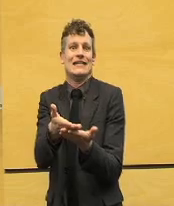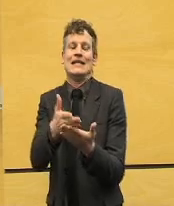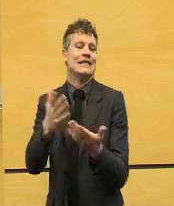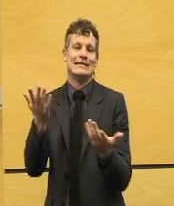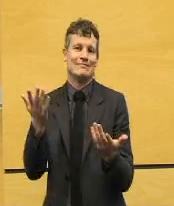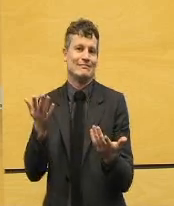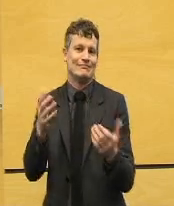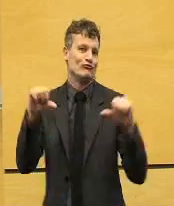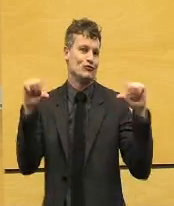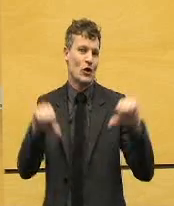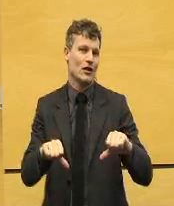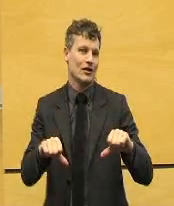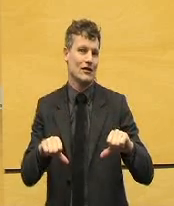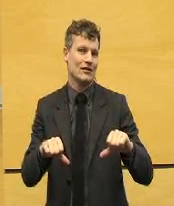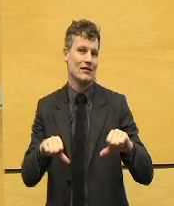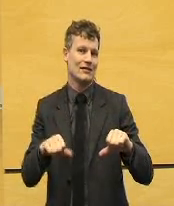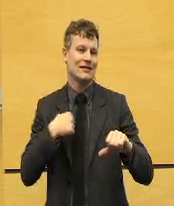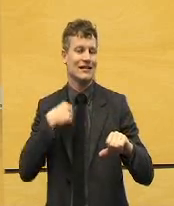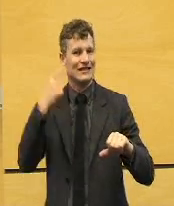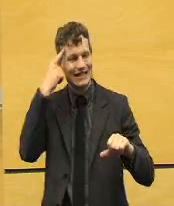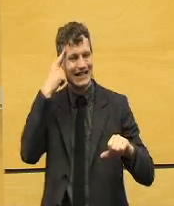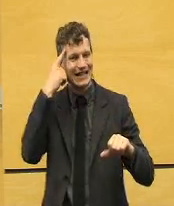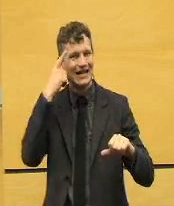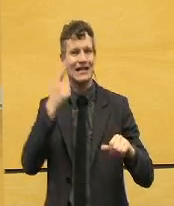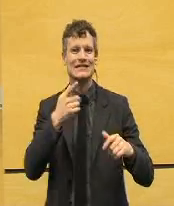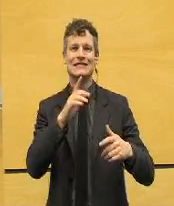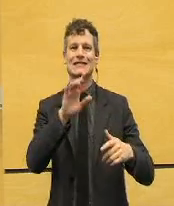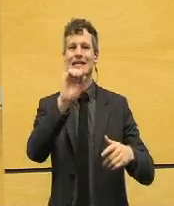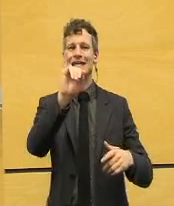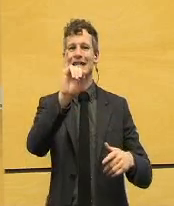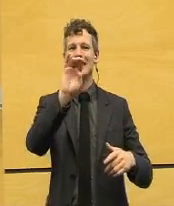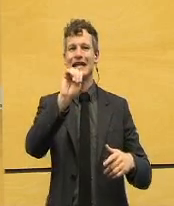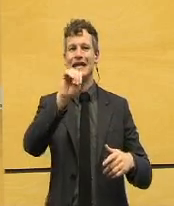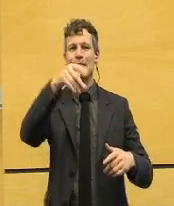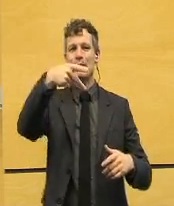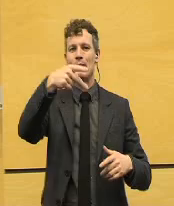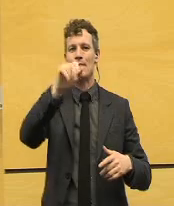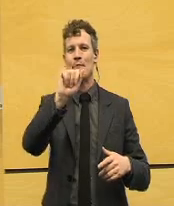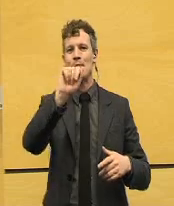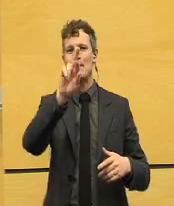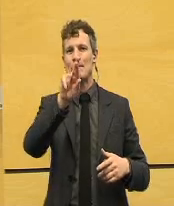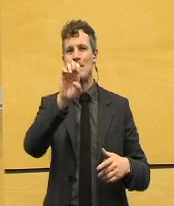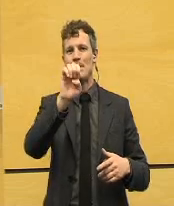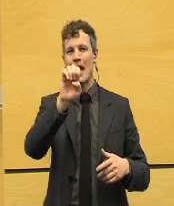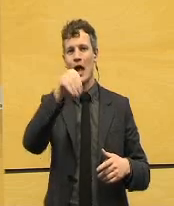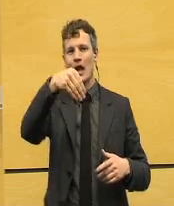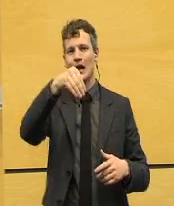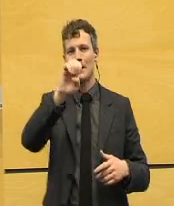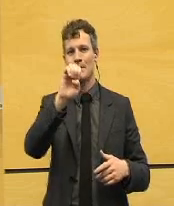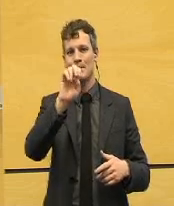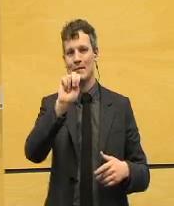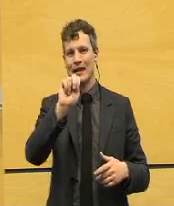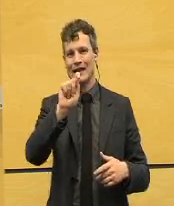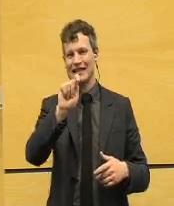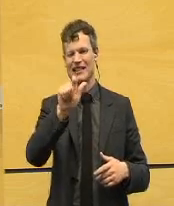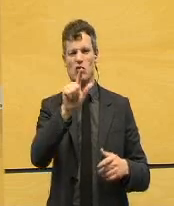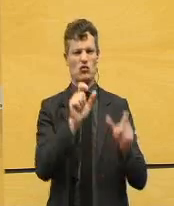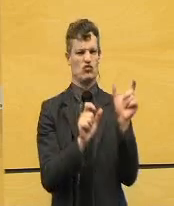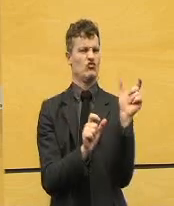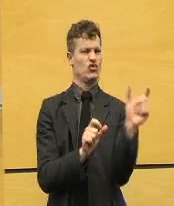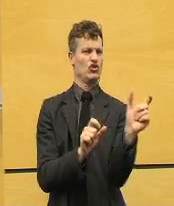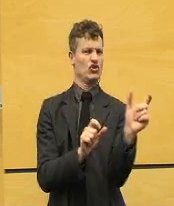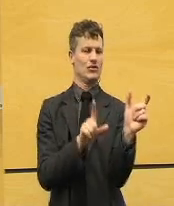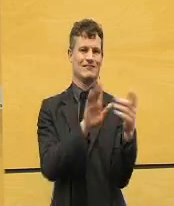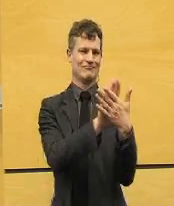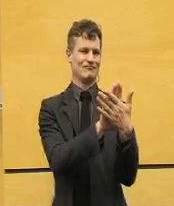with other obstacles that will fit to